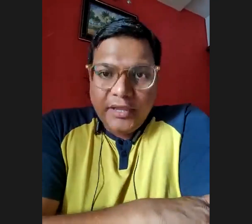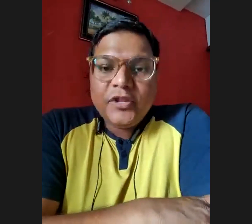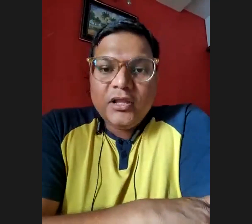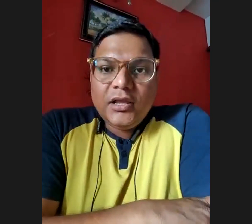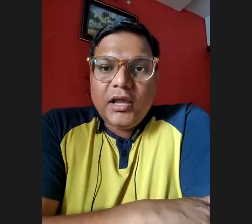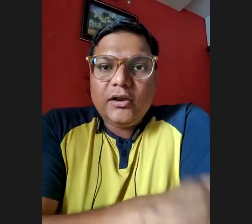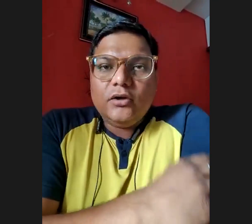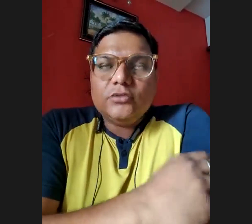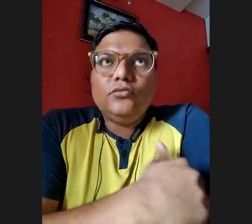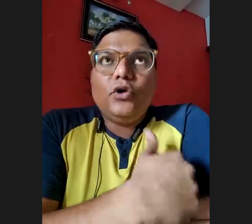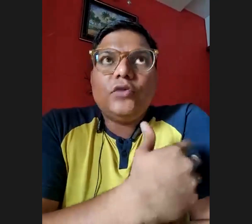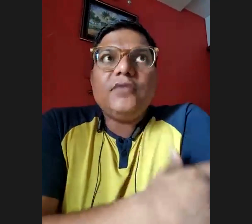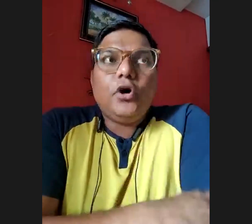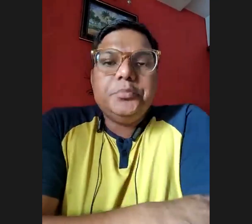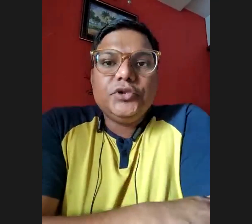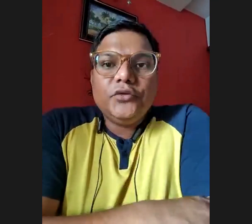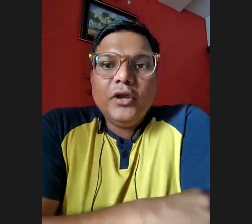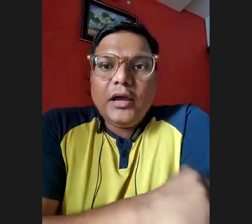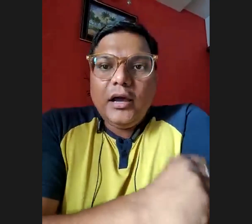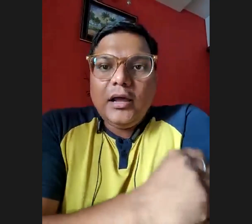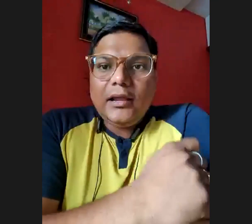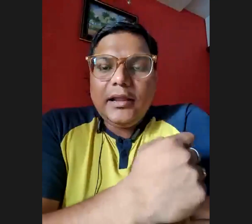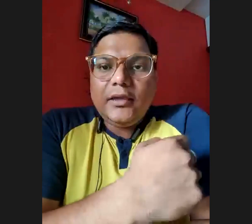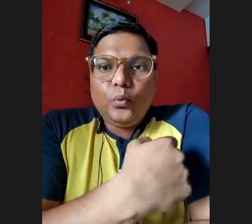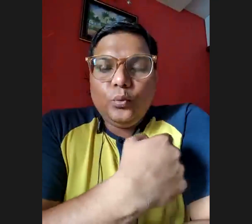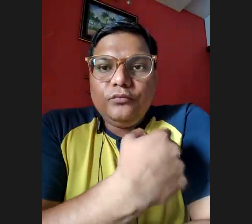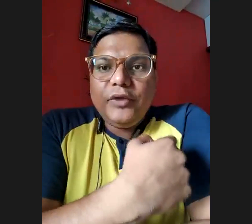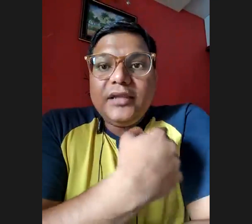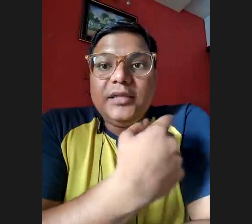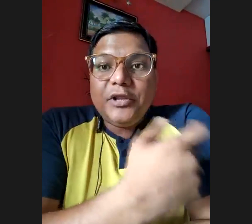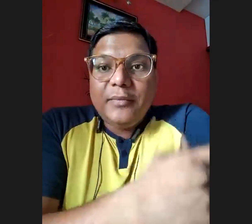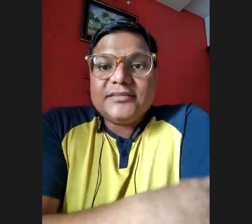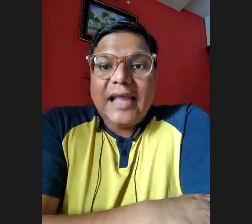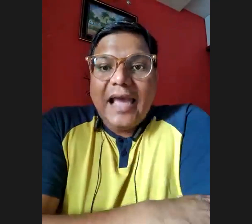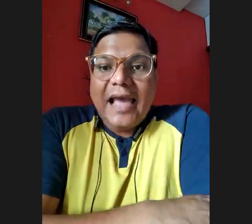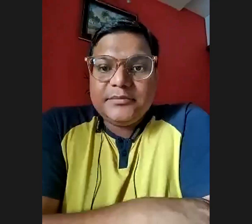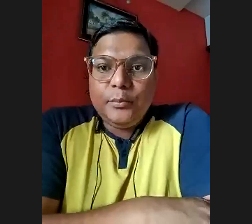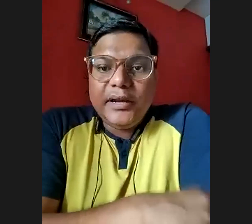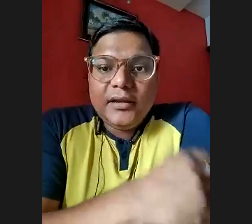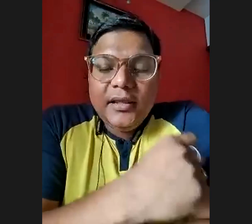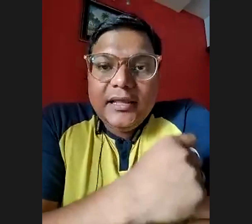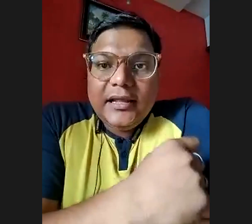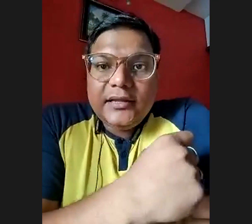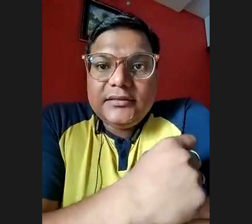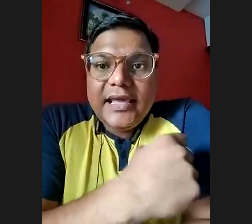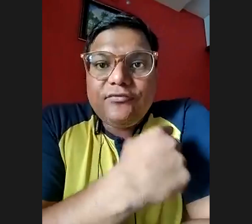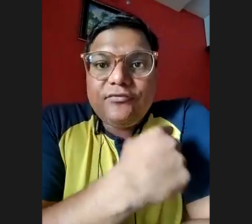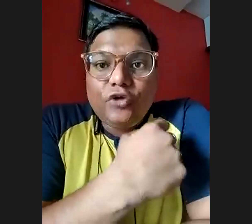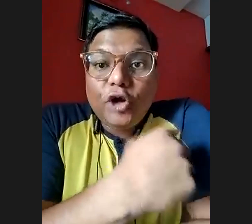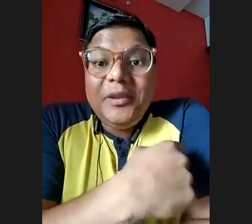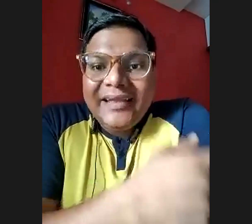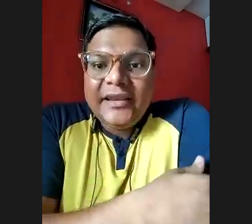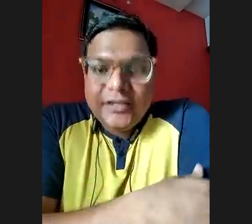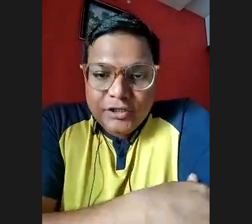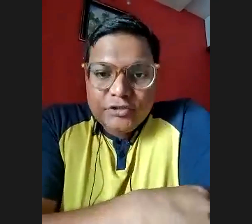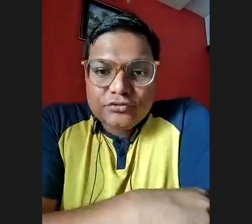proper way. And also what we have observed like where the premises are accessible, but they have